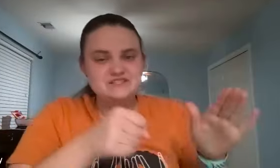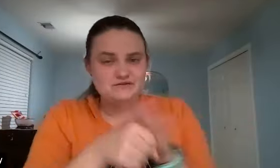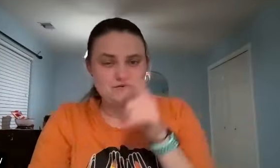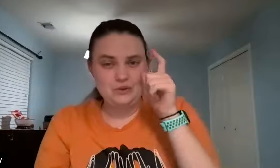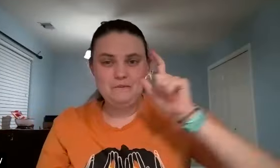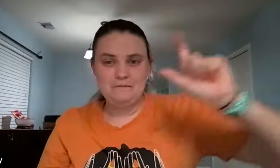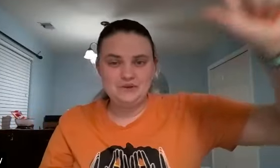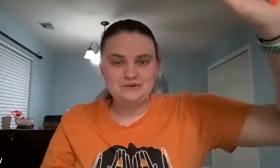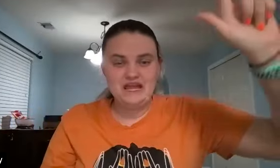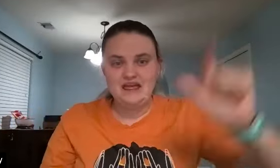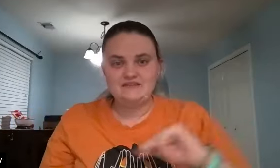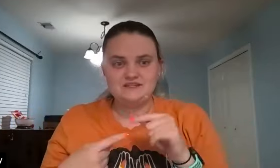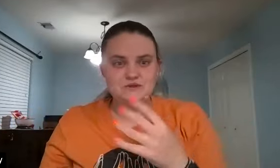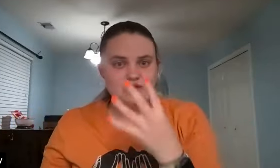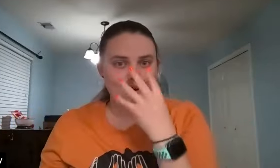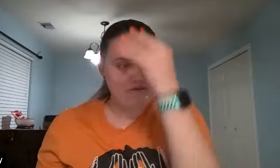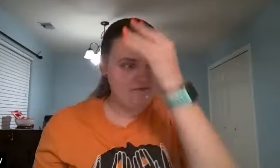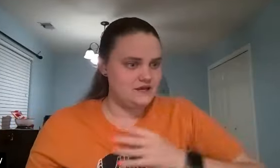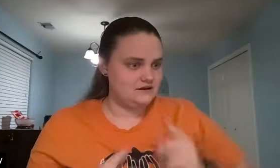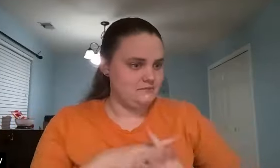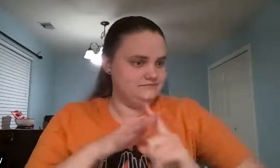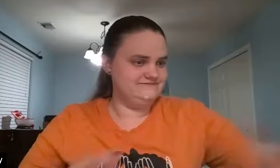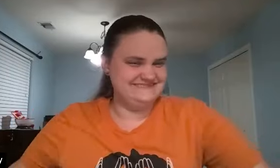So full moon. That's when the wolfmen come.